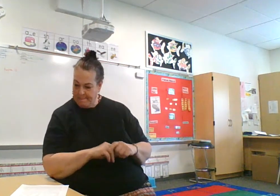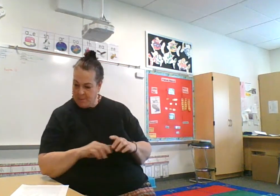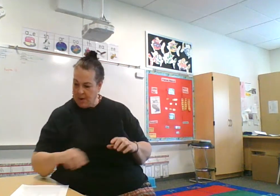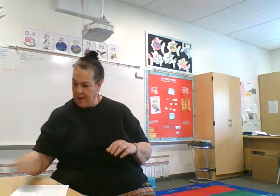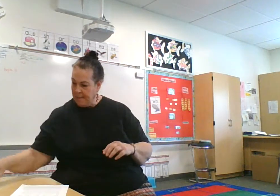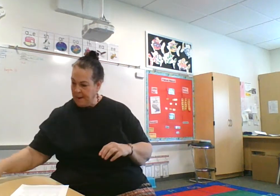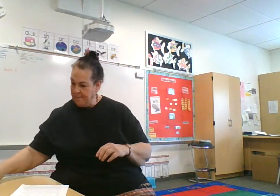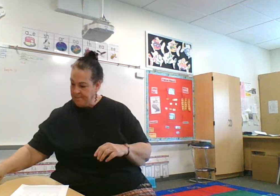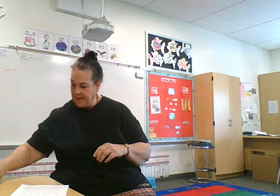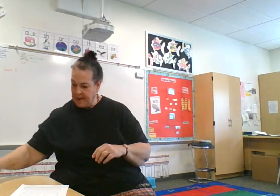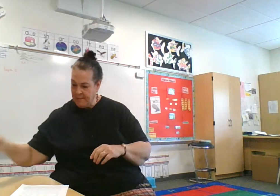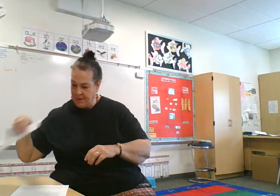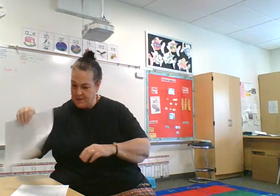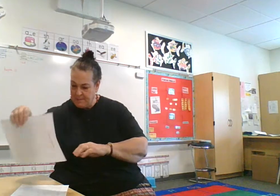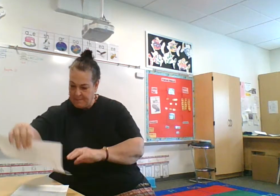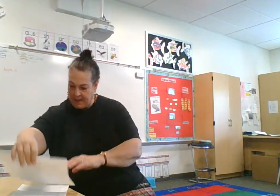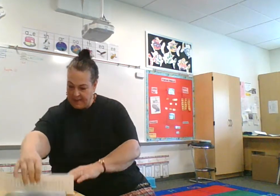Where am I? I keep losing my place.